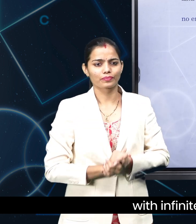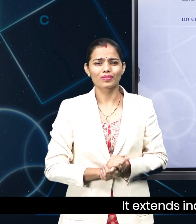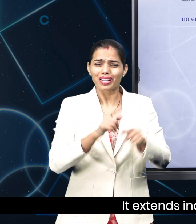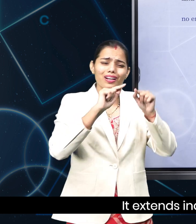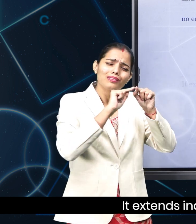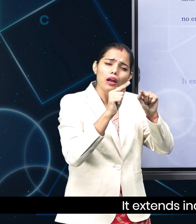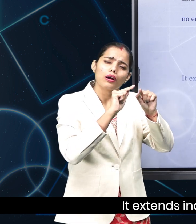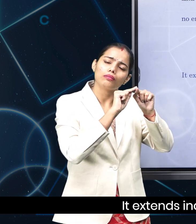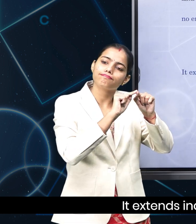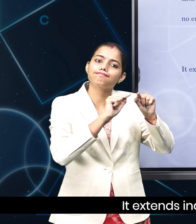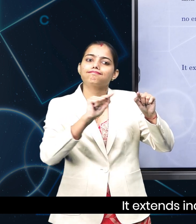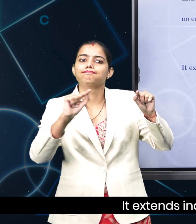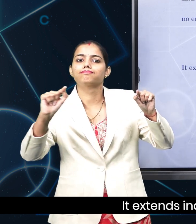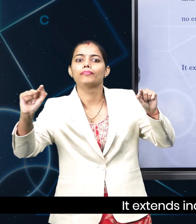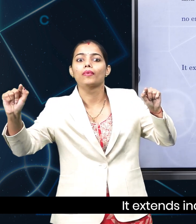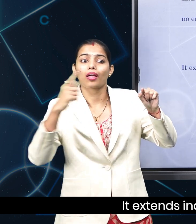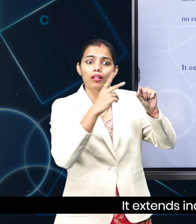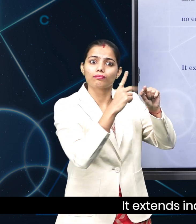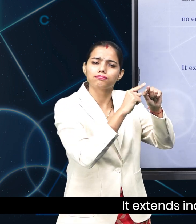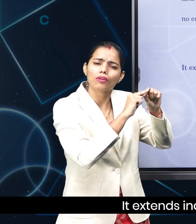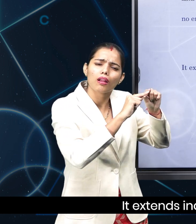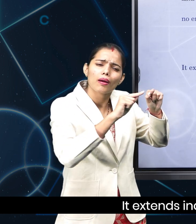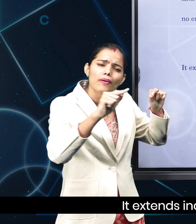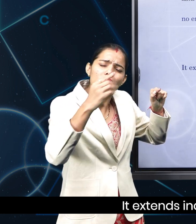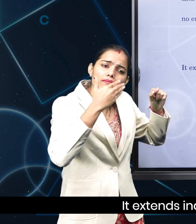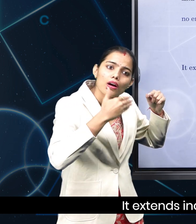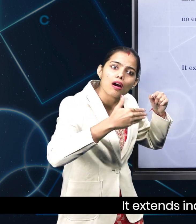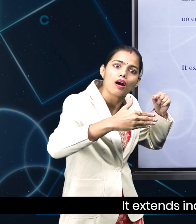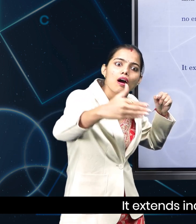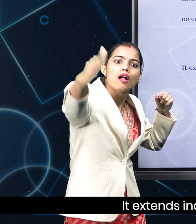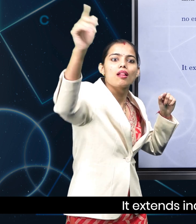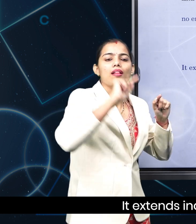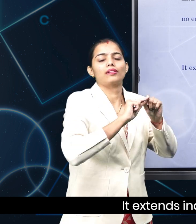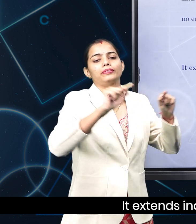It extends indefinitely in both directions.